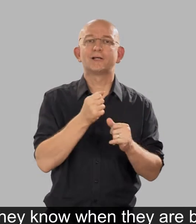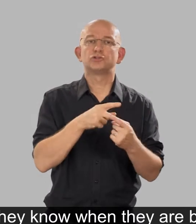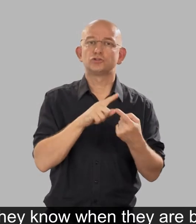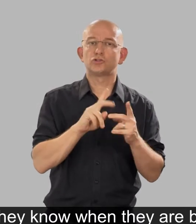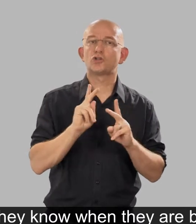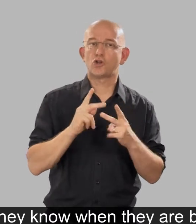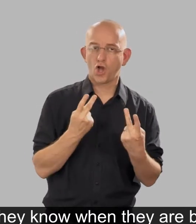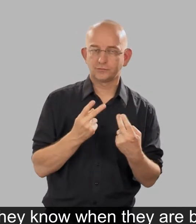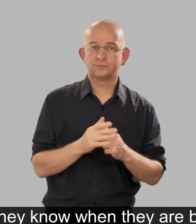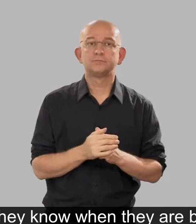triage nurse.